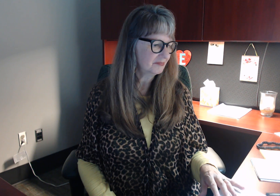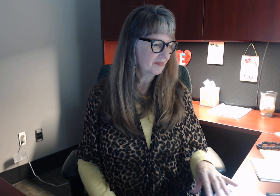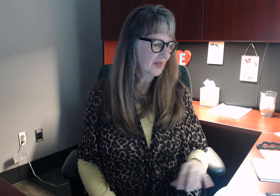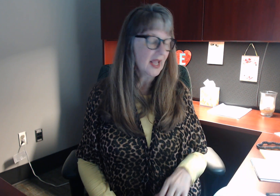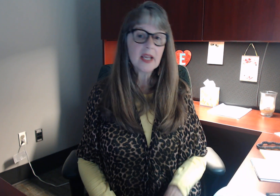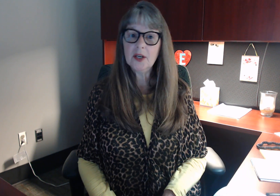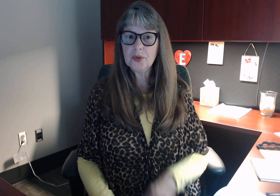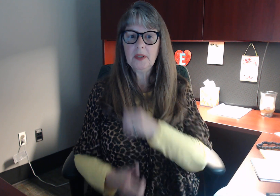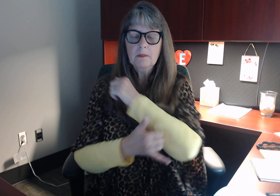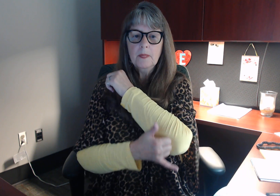Country.